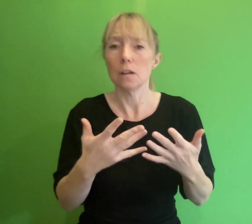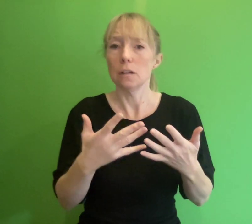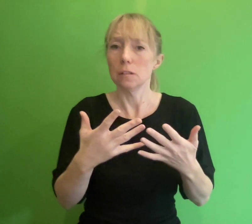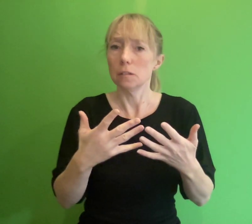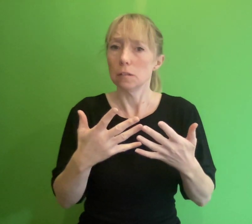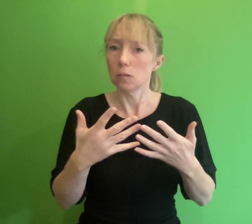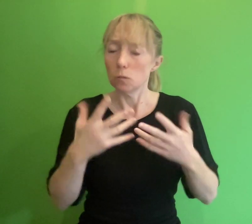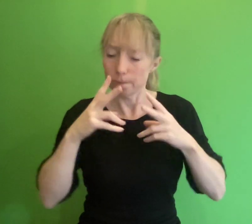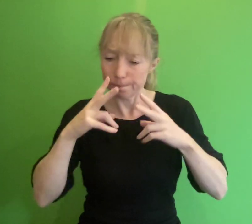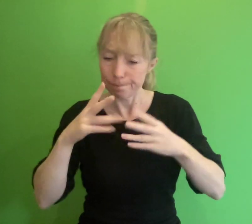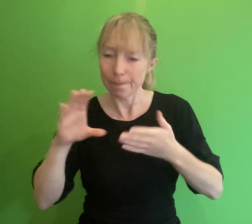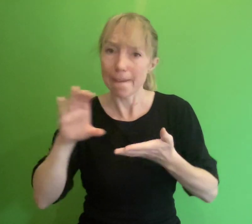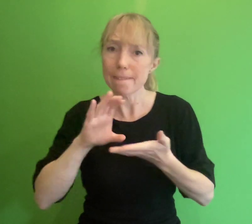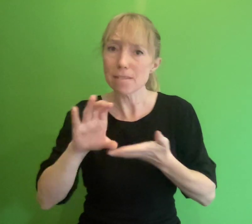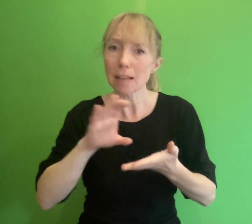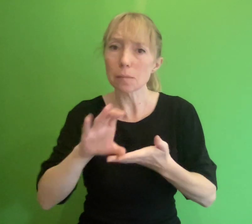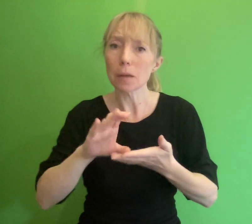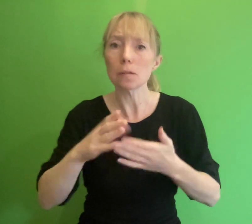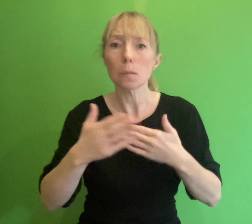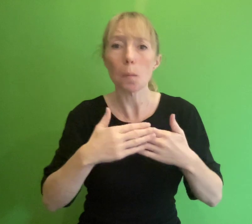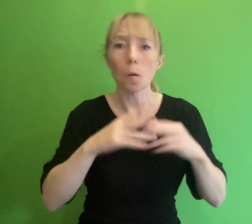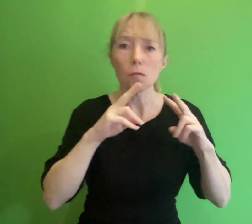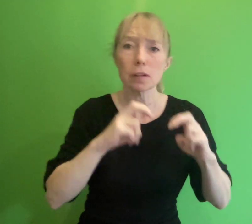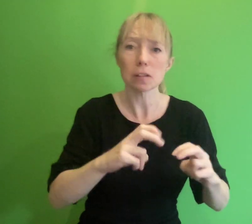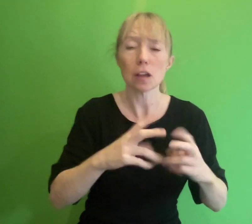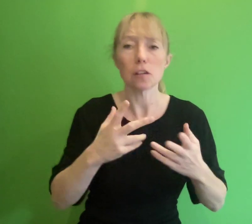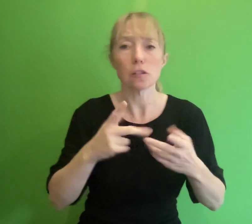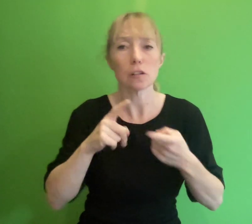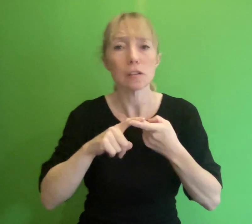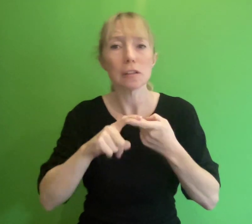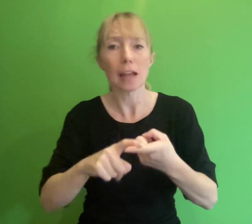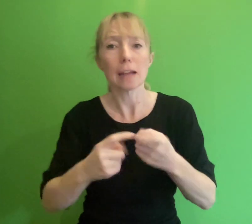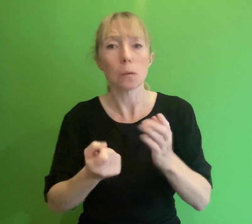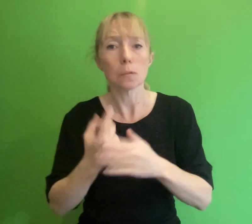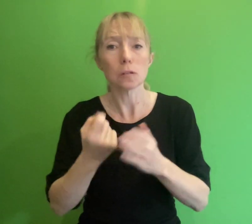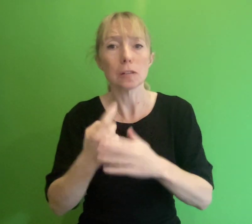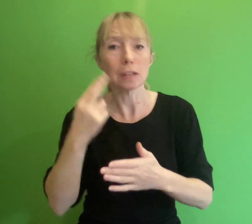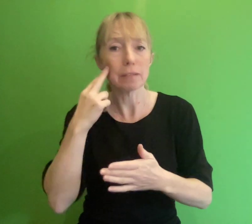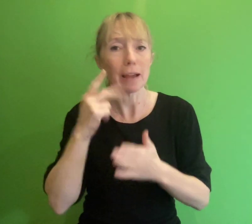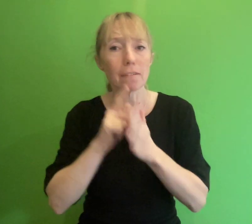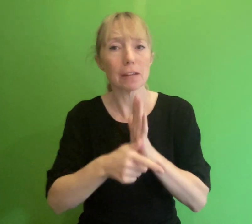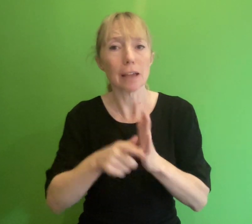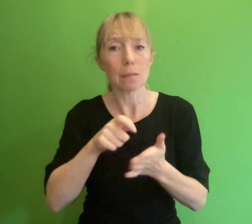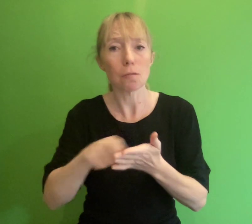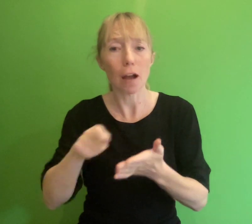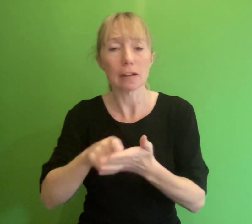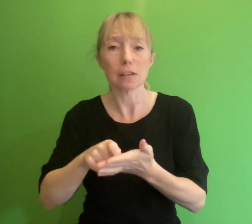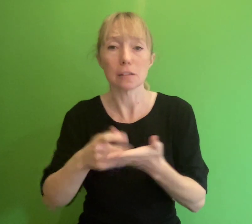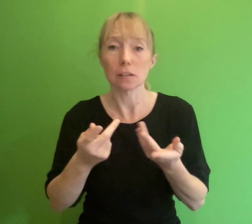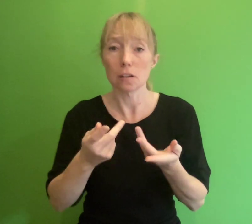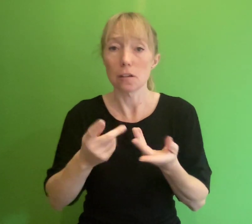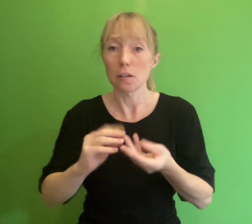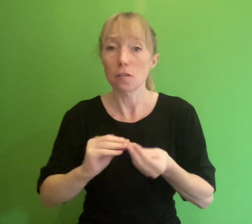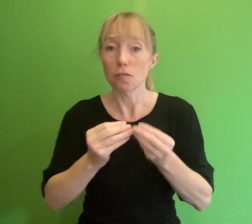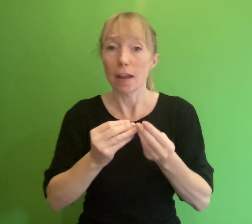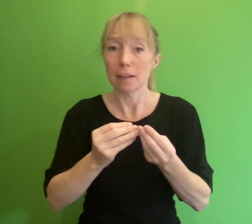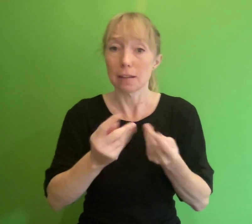research, sustained opportunities for deaf and disabled writers, creative producers, and audiences in